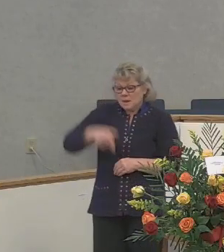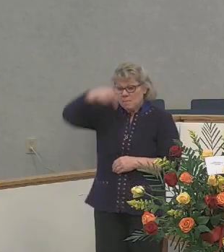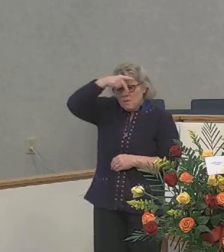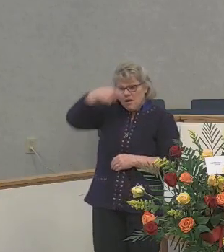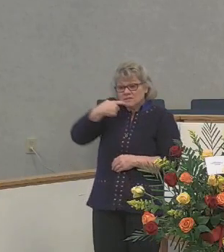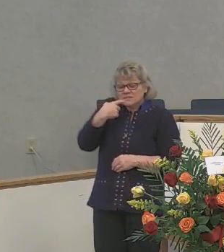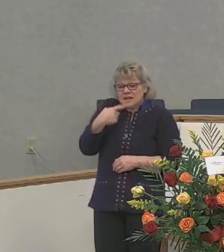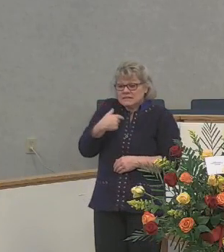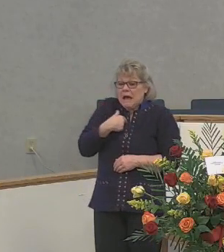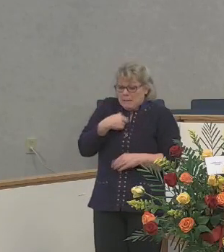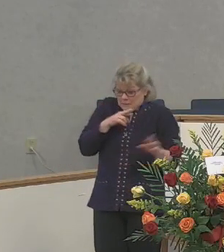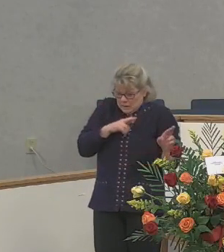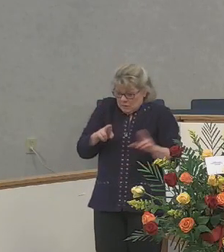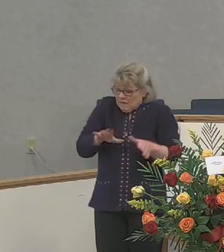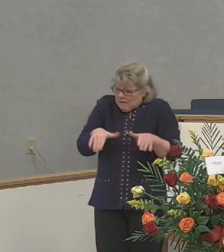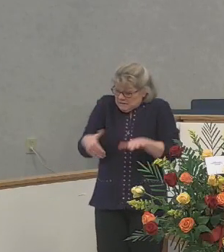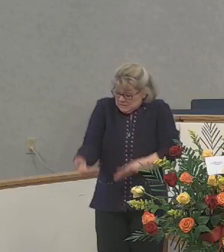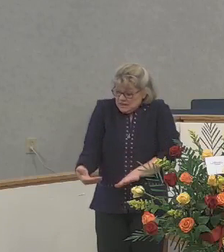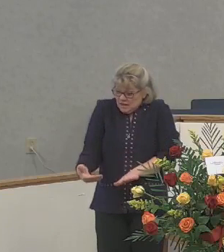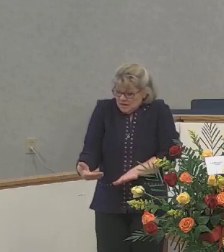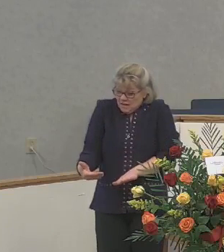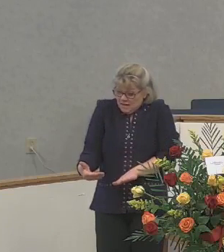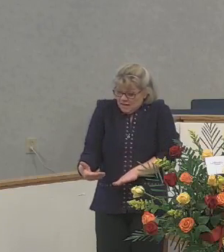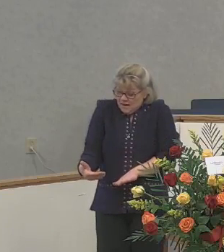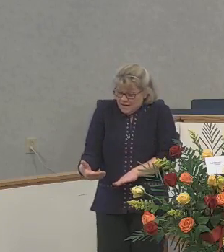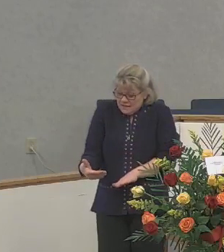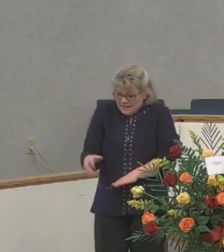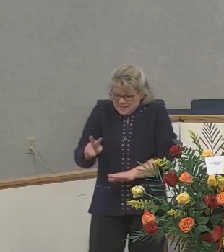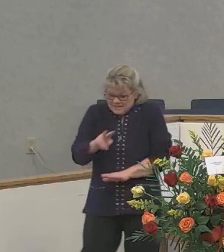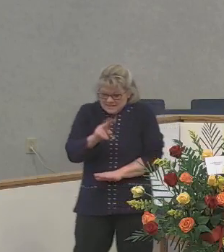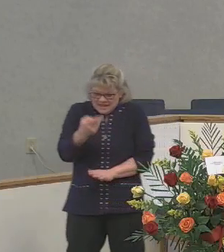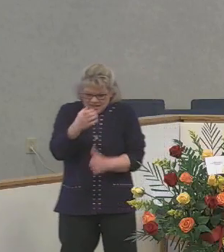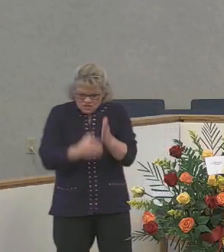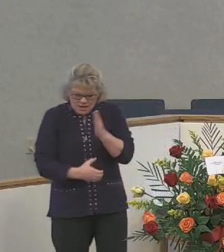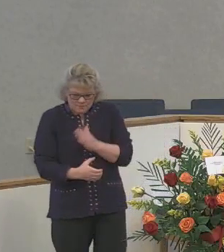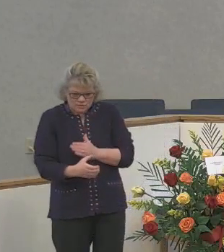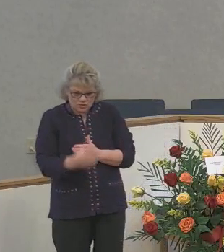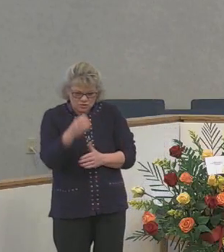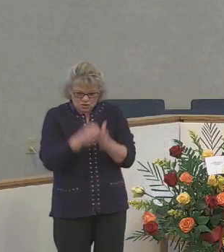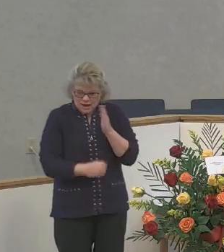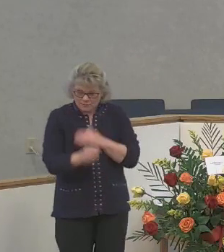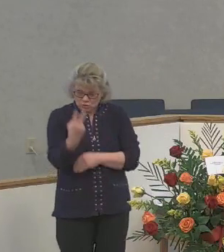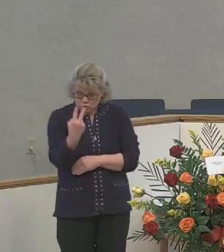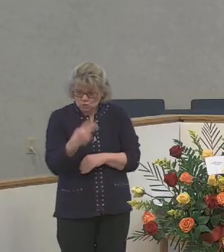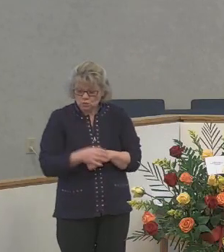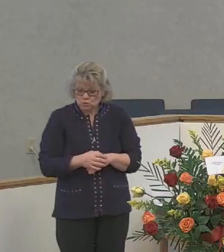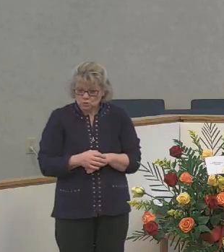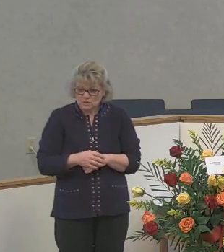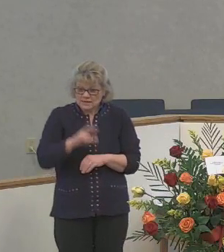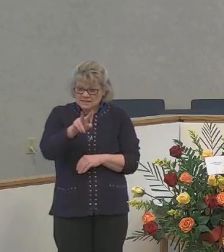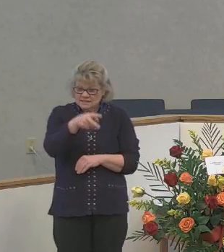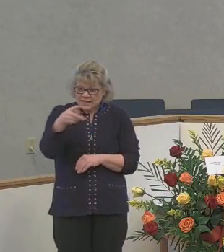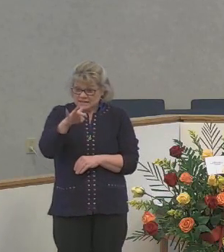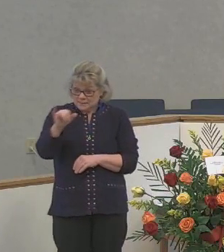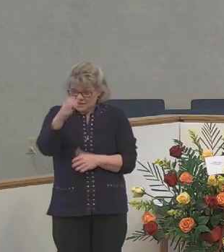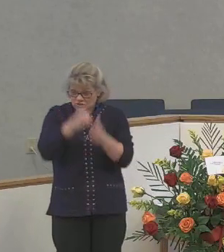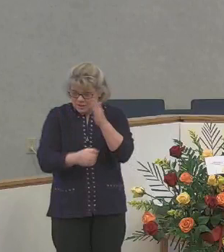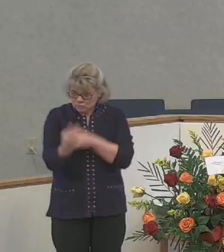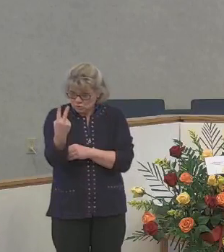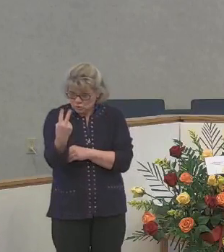says, I'm getting ready to die. And he says in that second chapter, look at chapter 2, 2 Timothy chapter